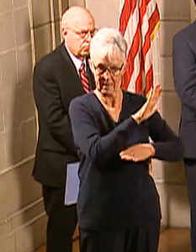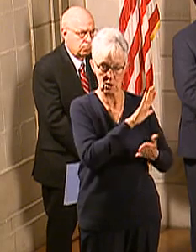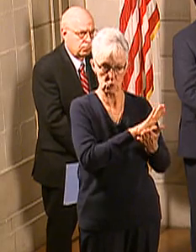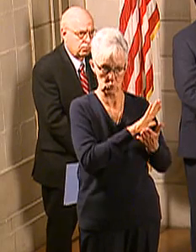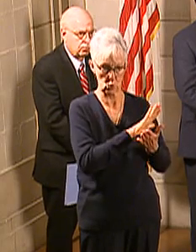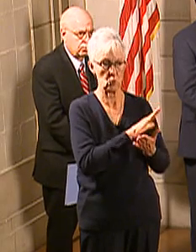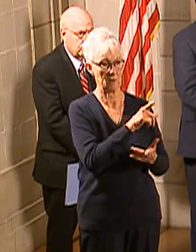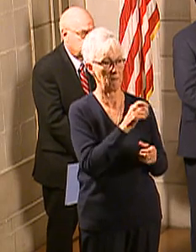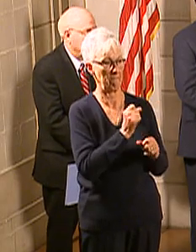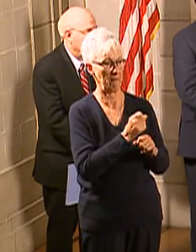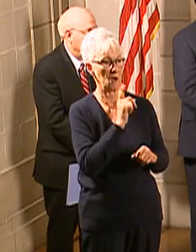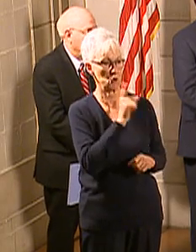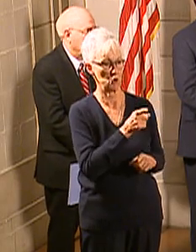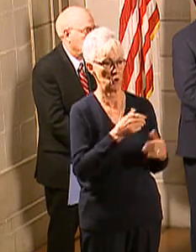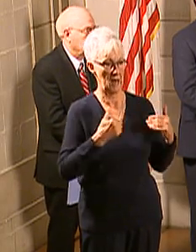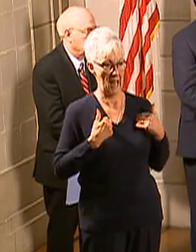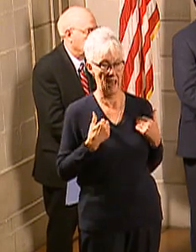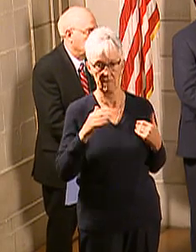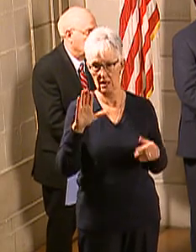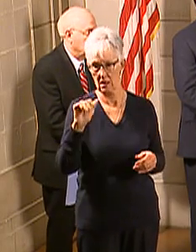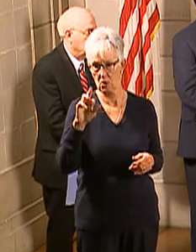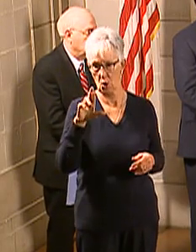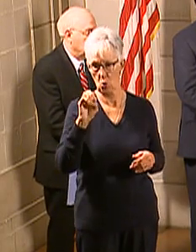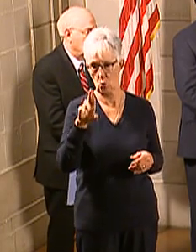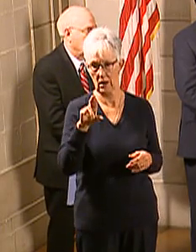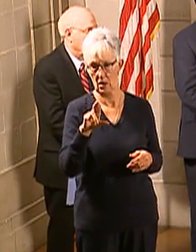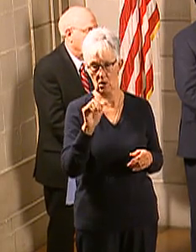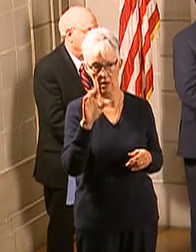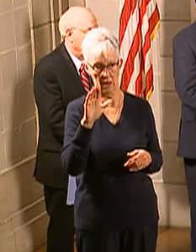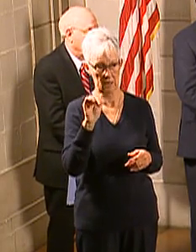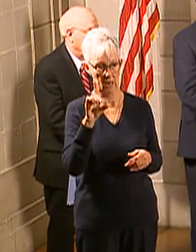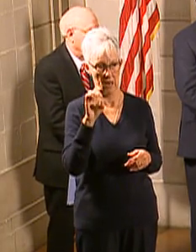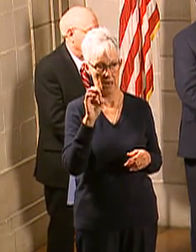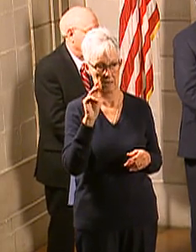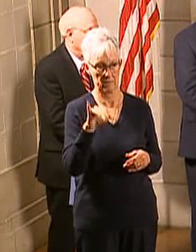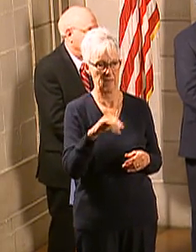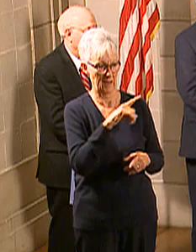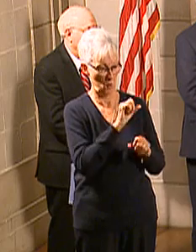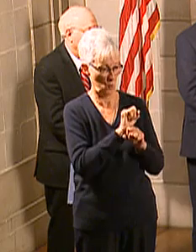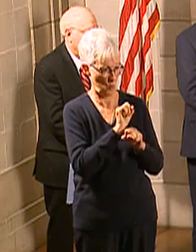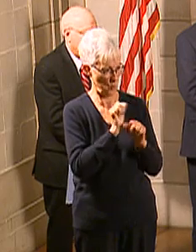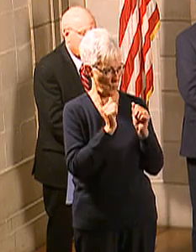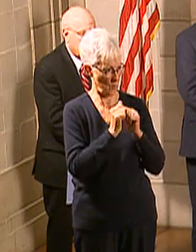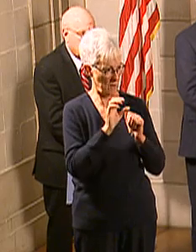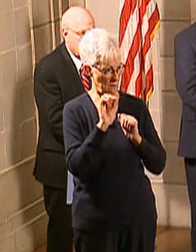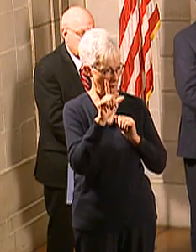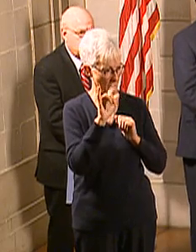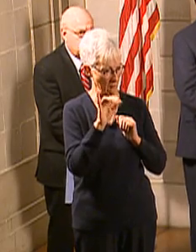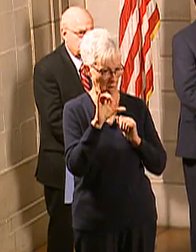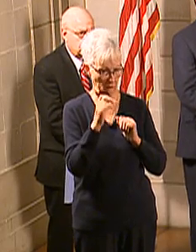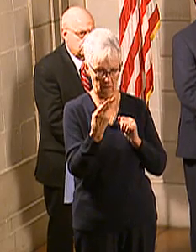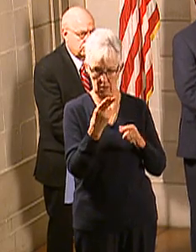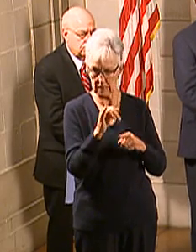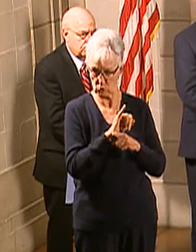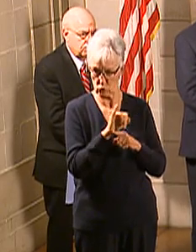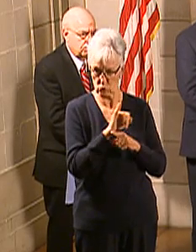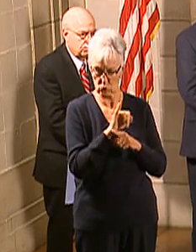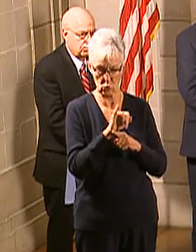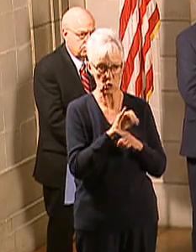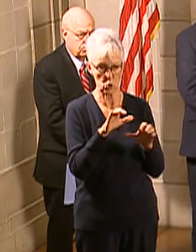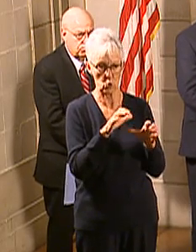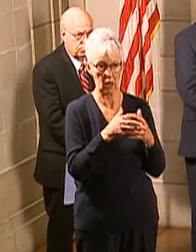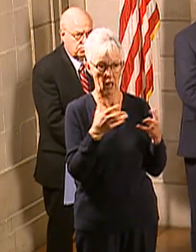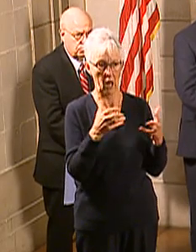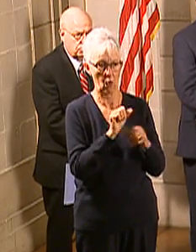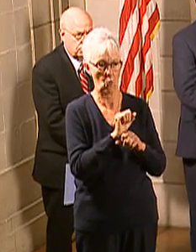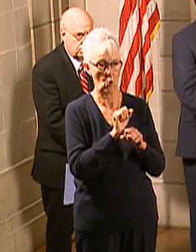had space to be able to do their career academy. They work with companies like Aulick Industries. I know is doing a lot of work with the Scottsbluff Public High